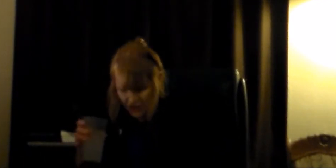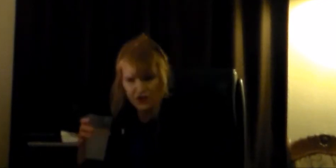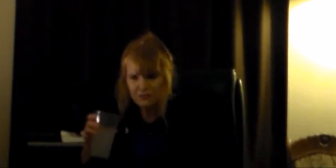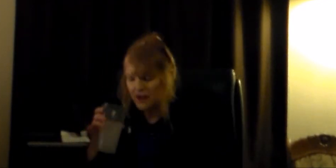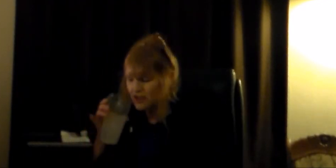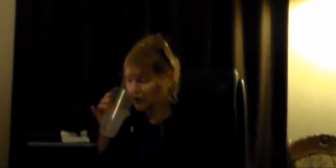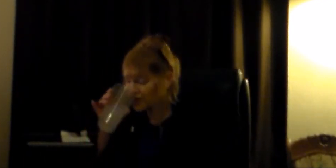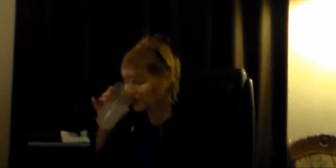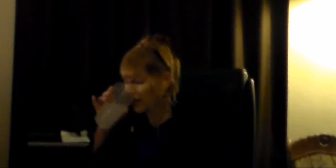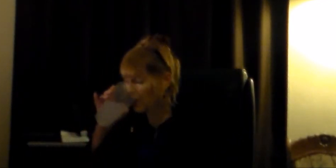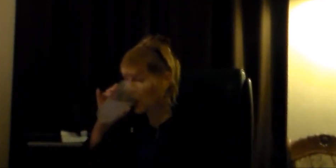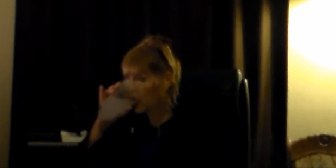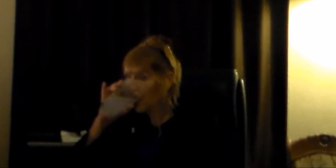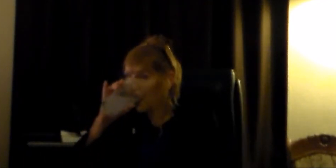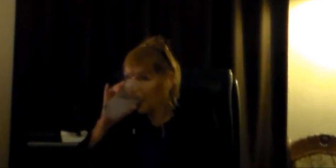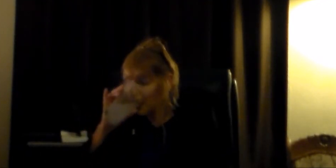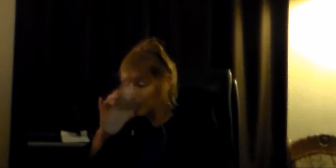Just mega scratch your throat.